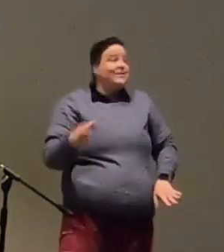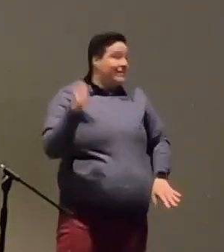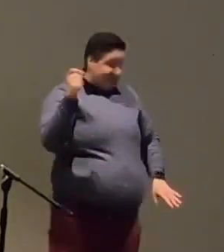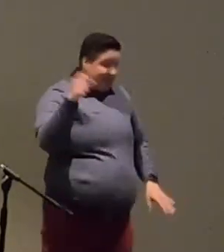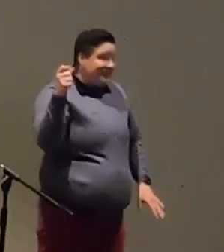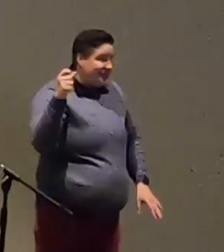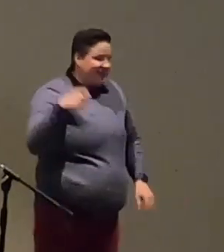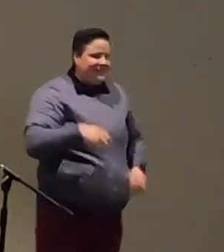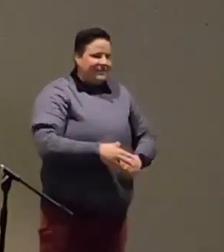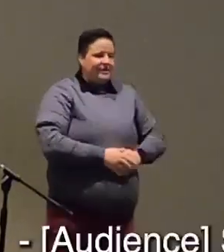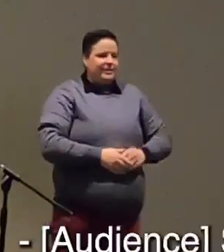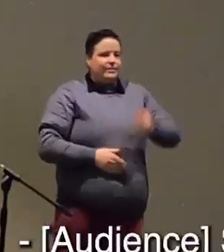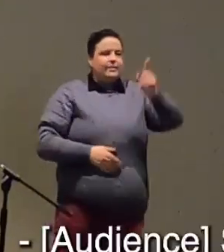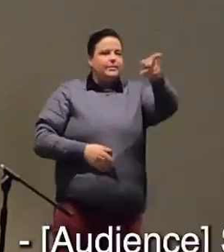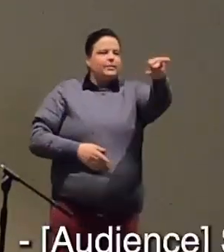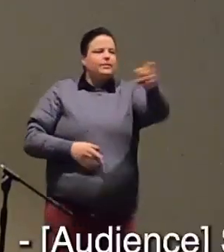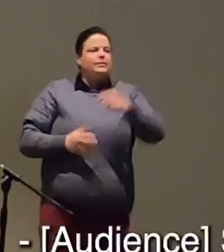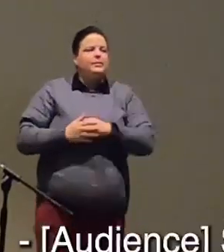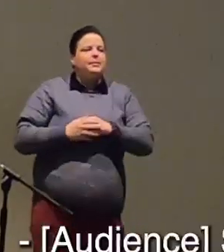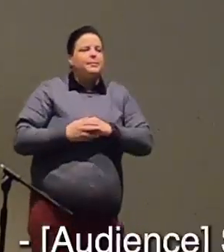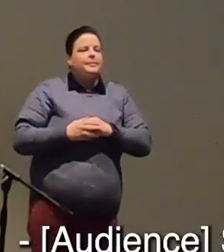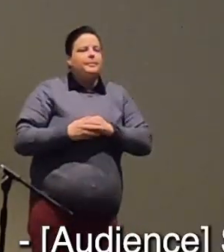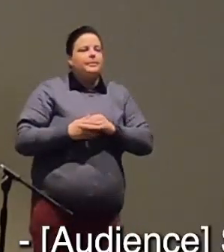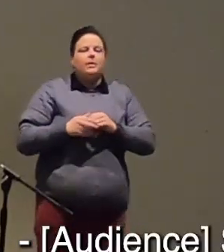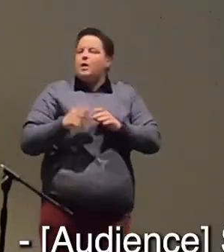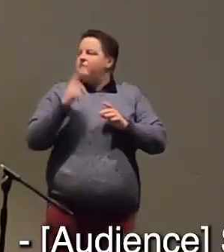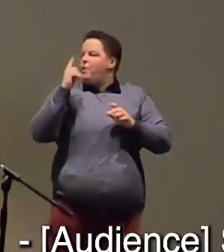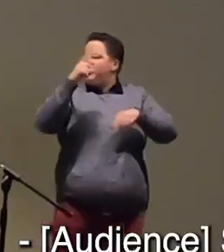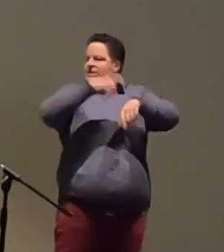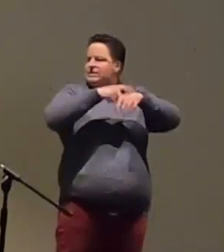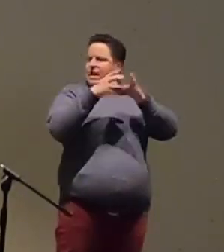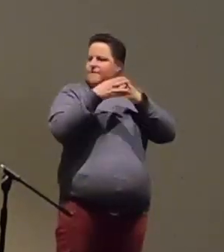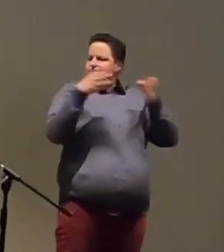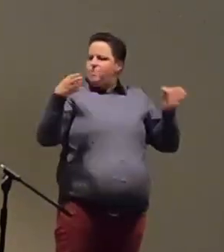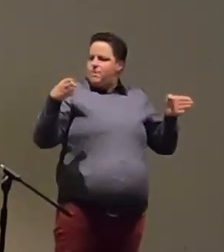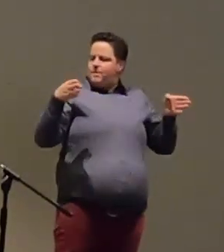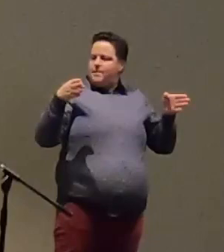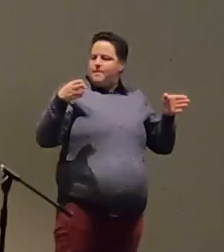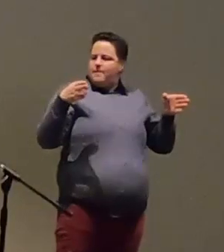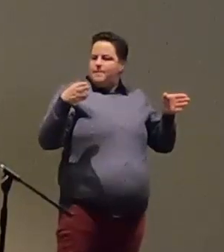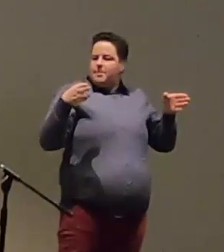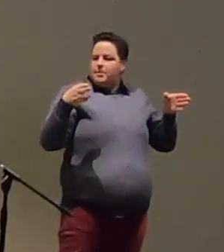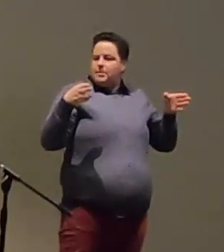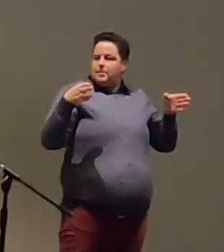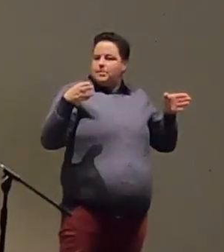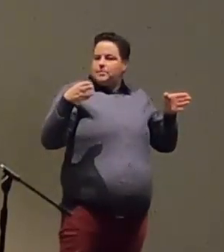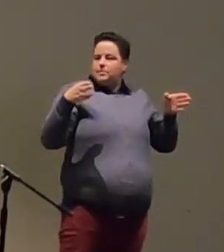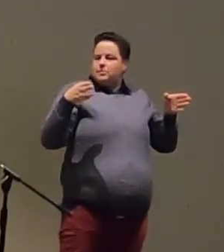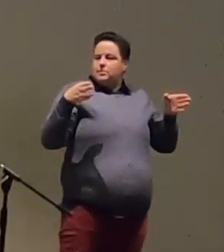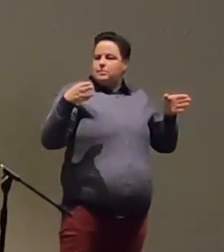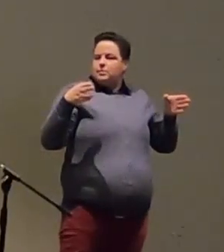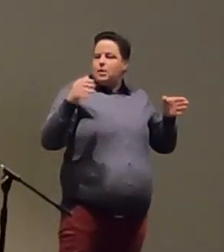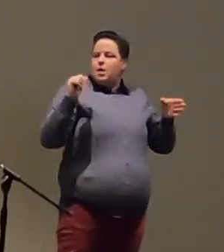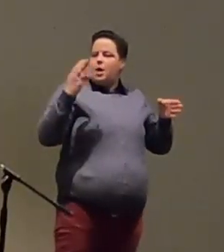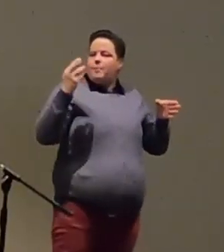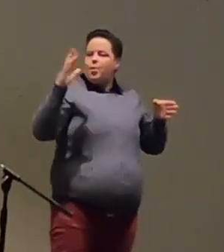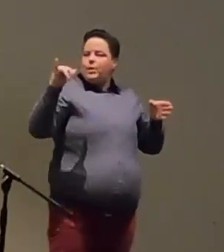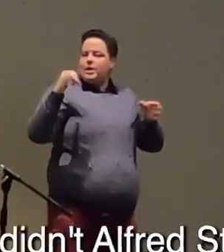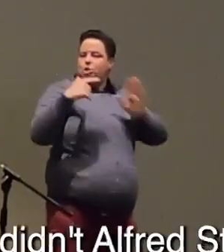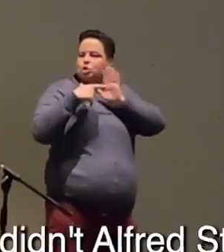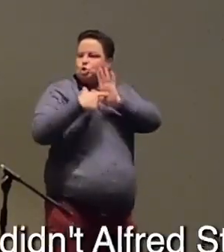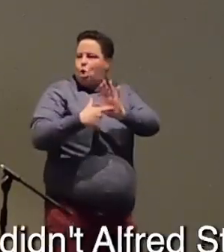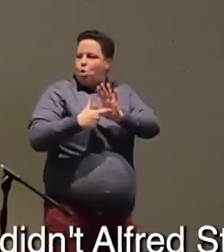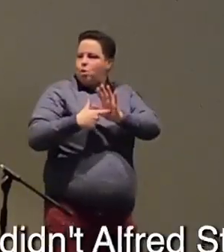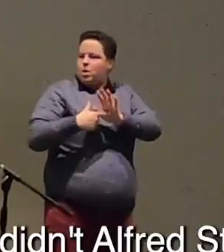think I saw. Yeah. So I just want so in terms of this time frame, so the Armory show, and just before